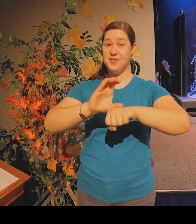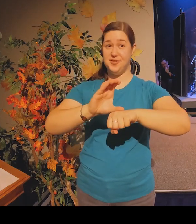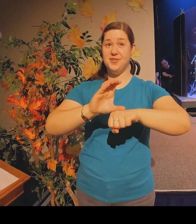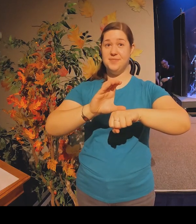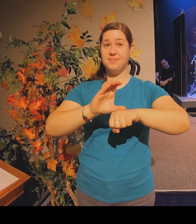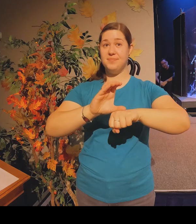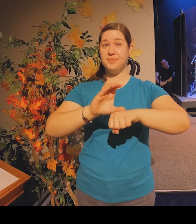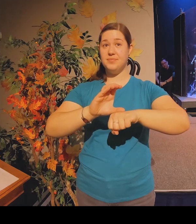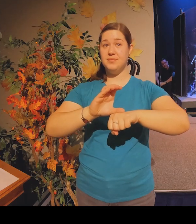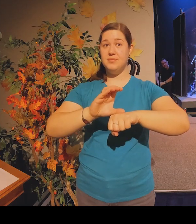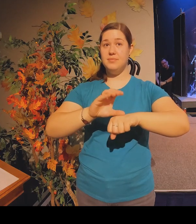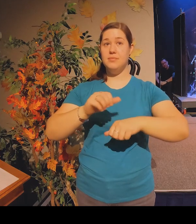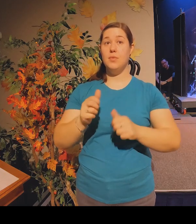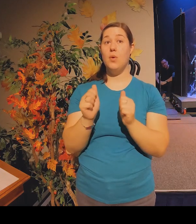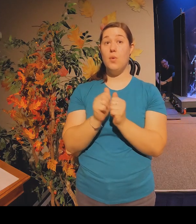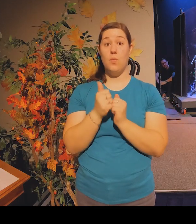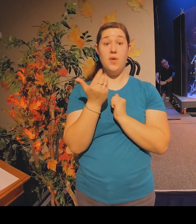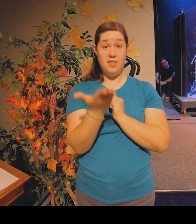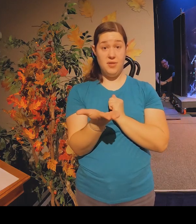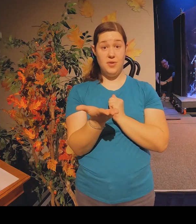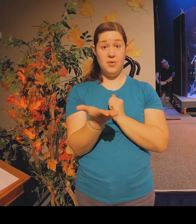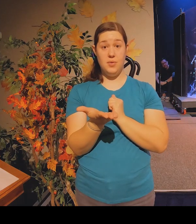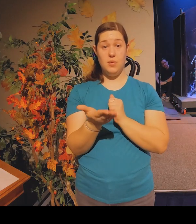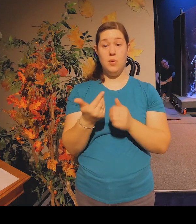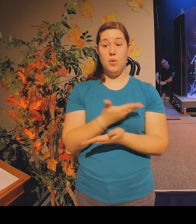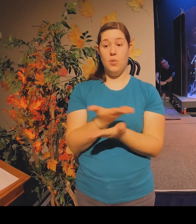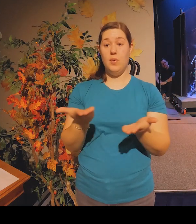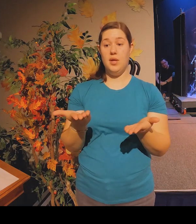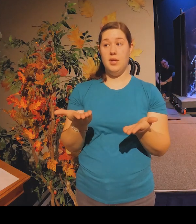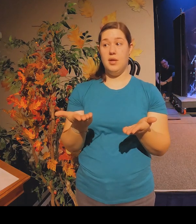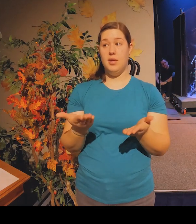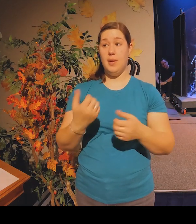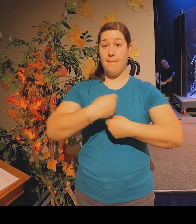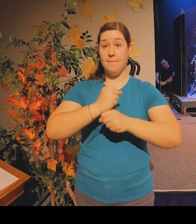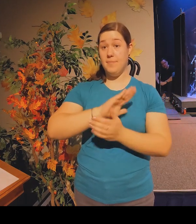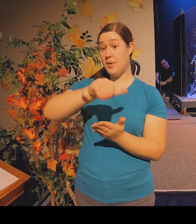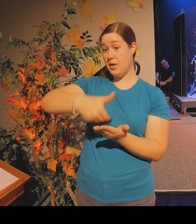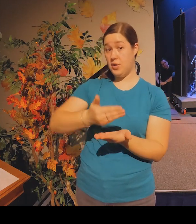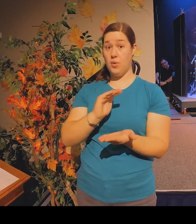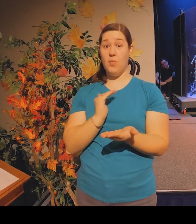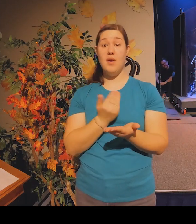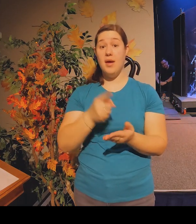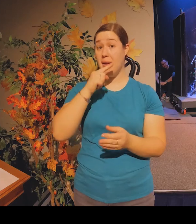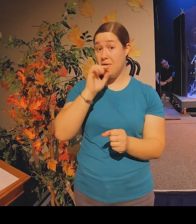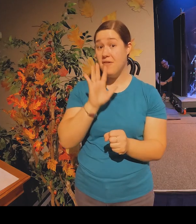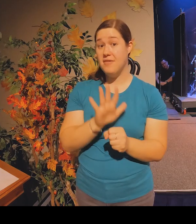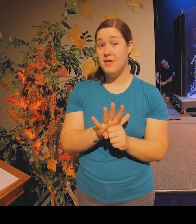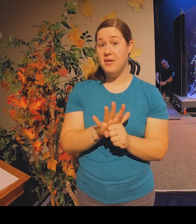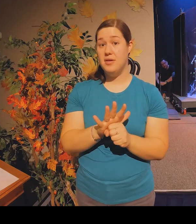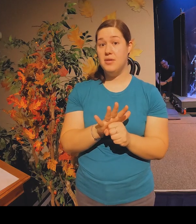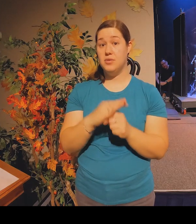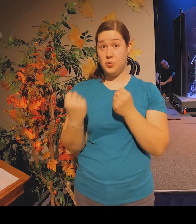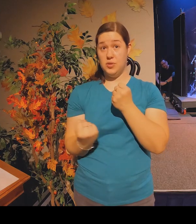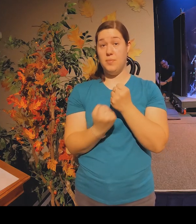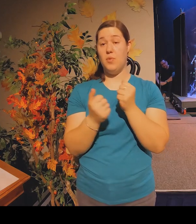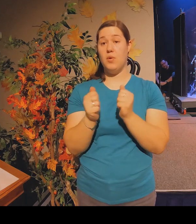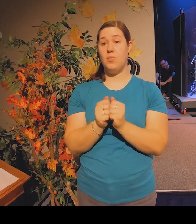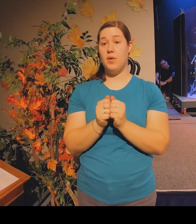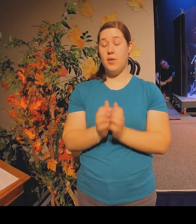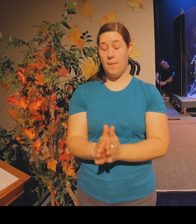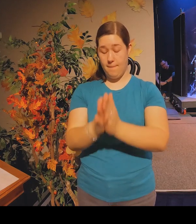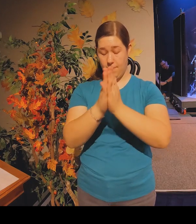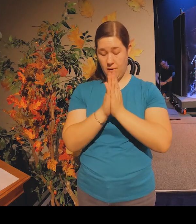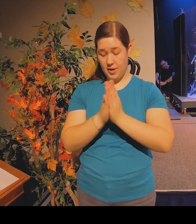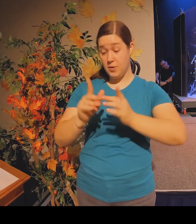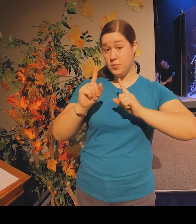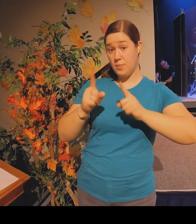Church. With you, we renew our vows to uphold it by our prayers, our presence, our